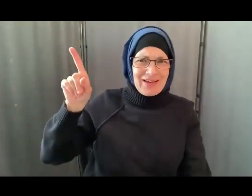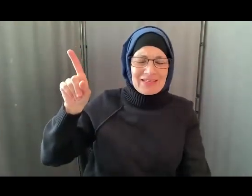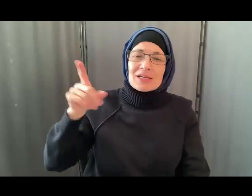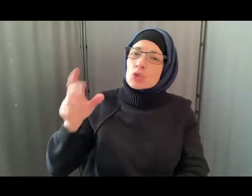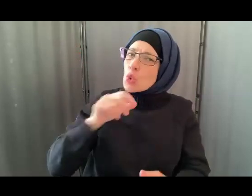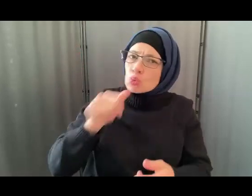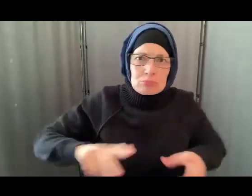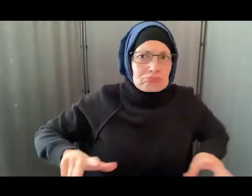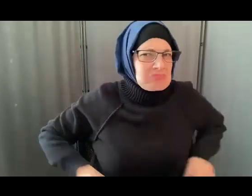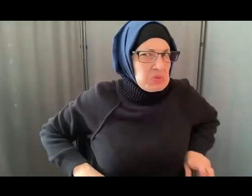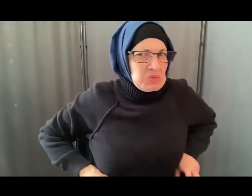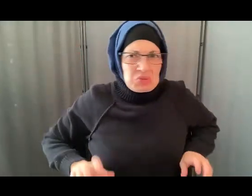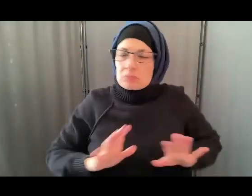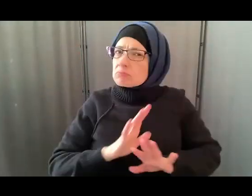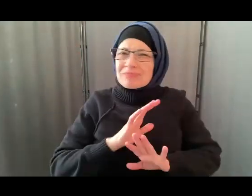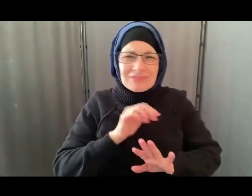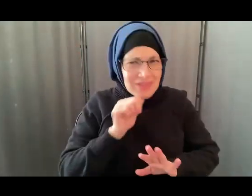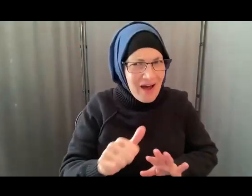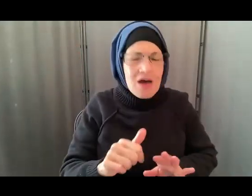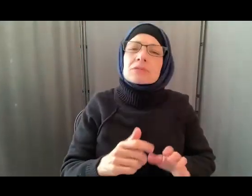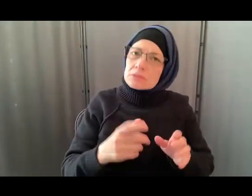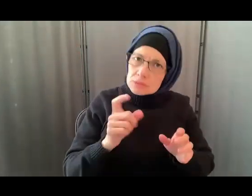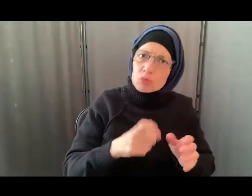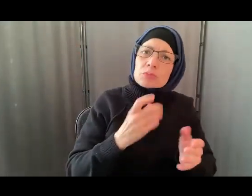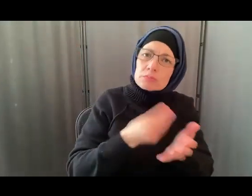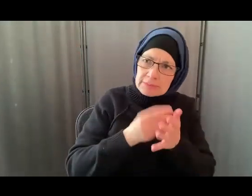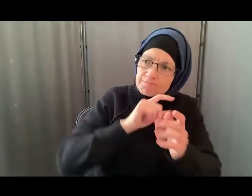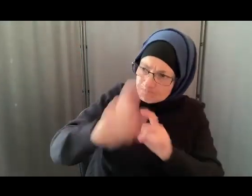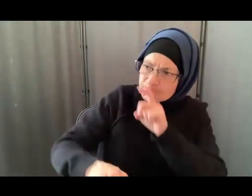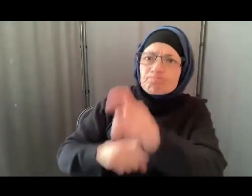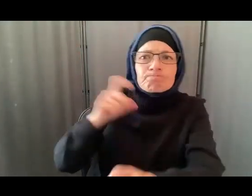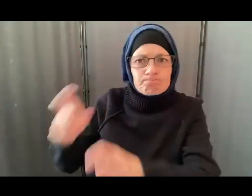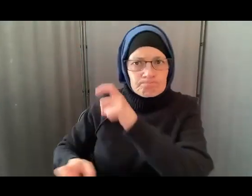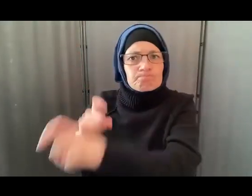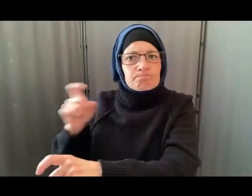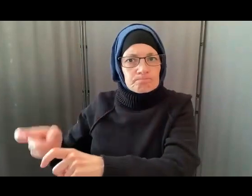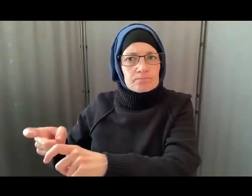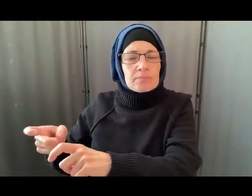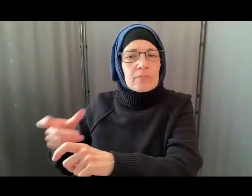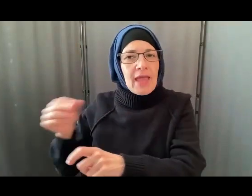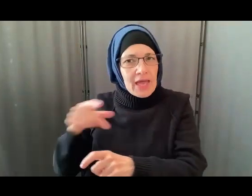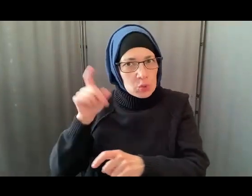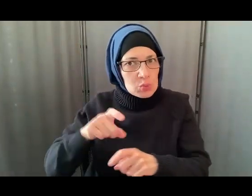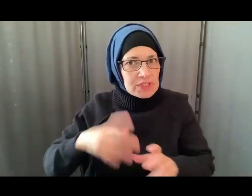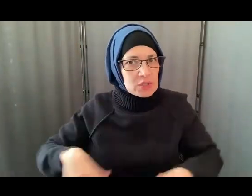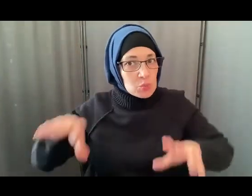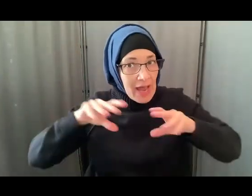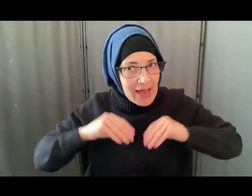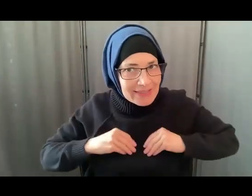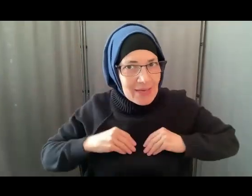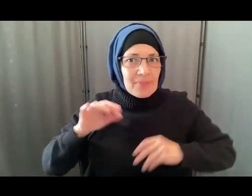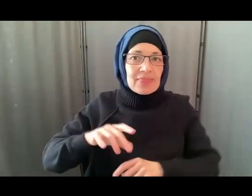generous, and accept the fact that this wealth is a gift from